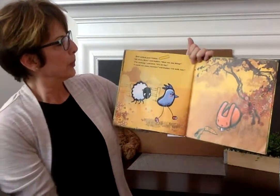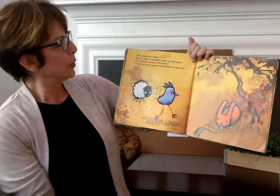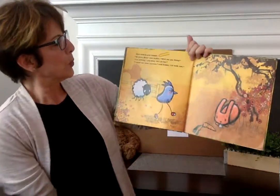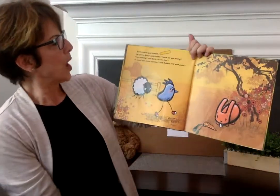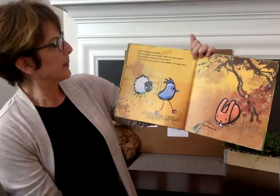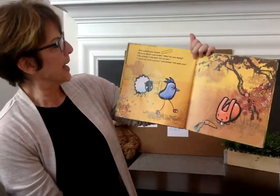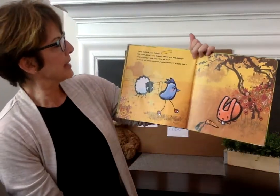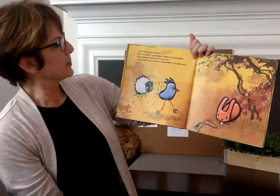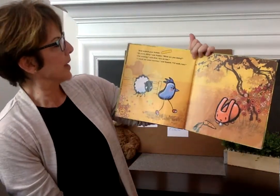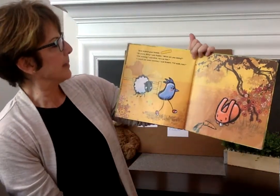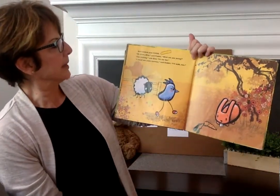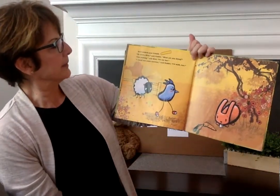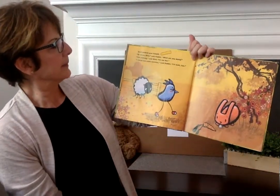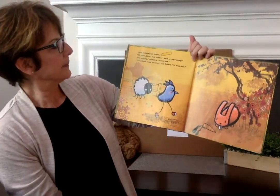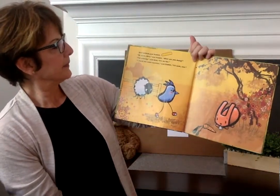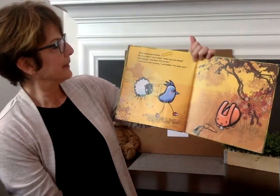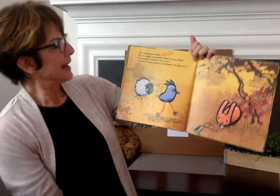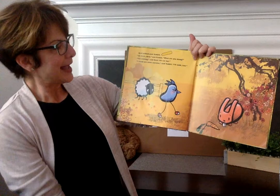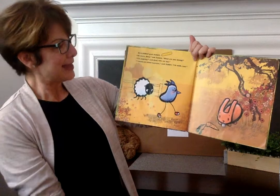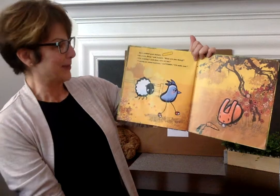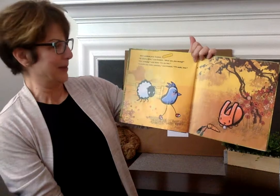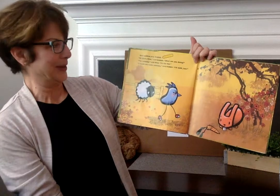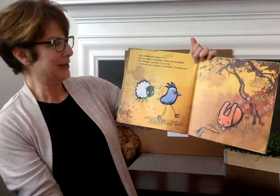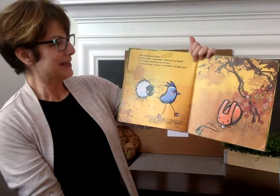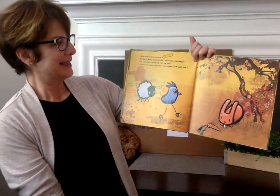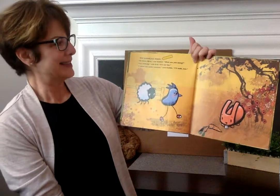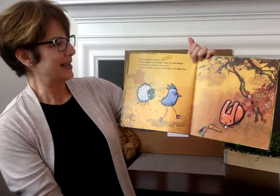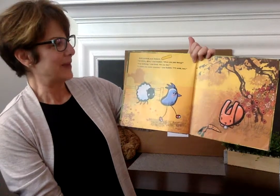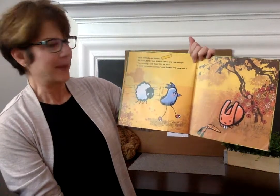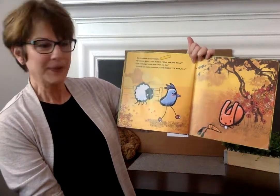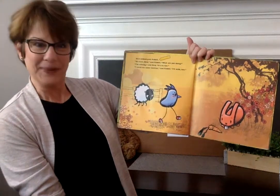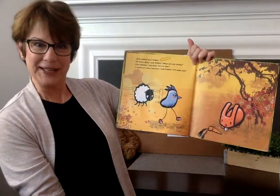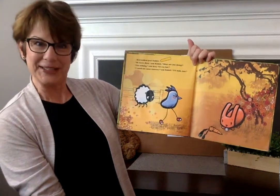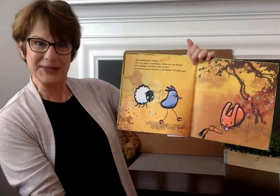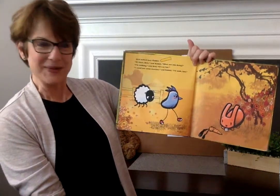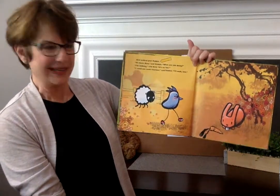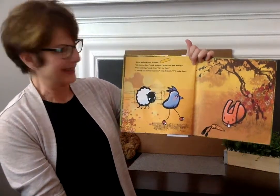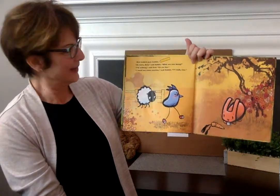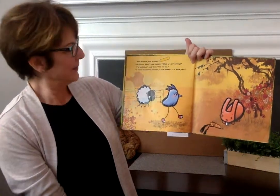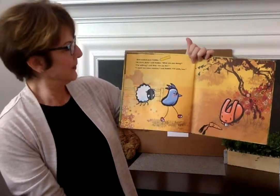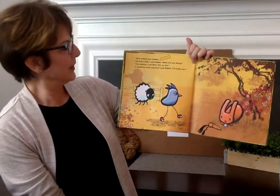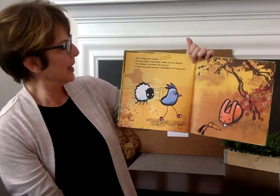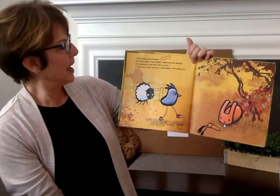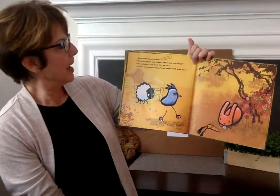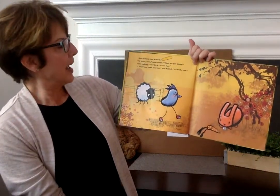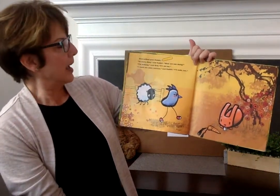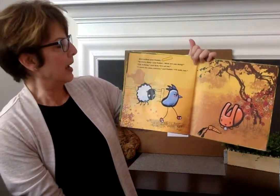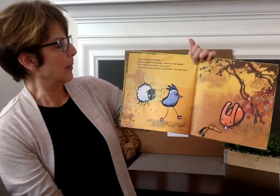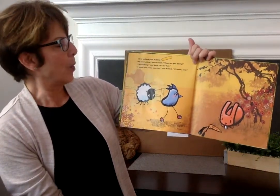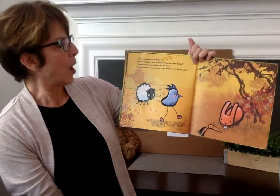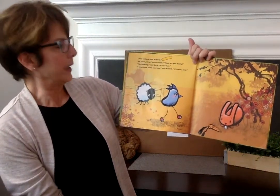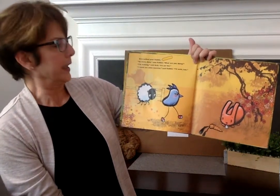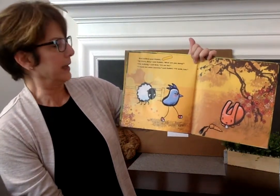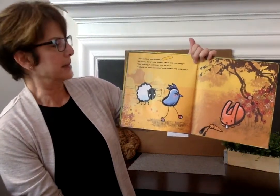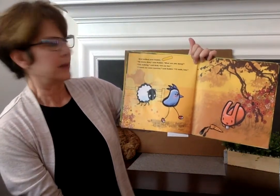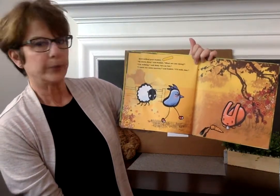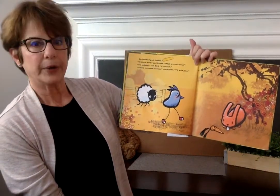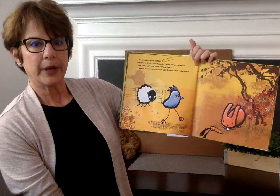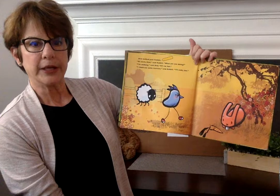Bird walked past Rabbit. Hi there, Bird, said Rabbit. What are you doing? I'm walking, said Bird, and it's